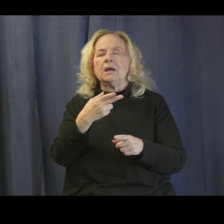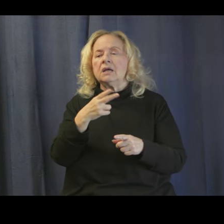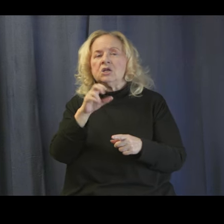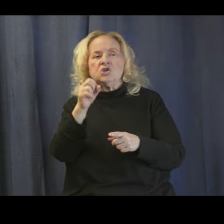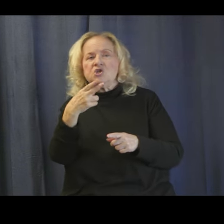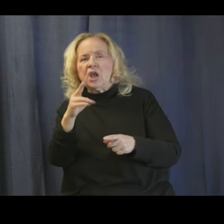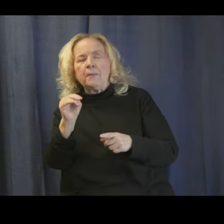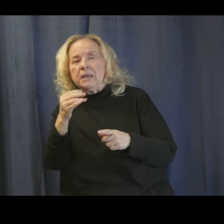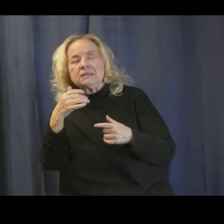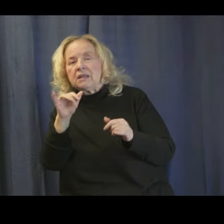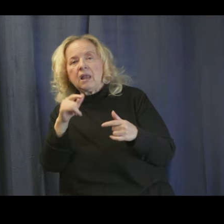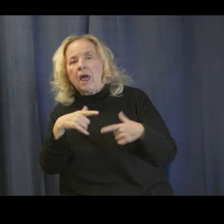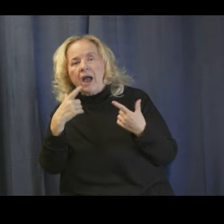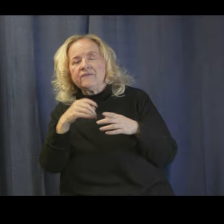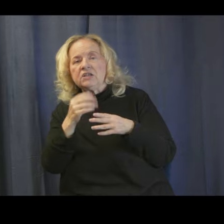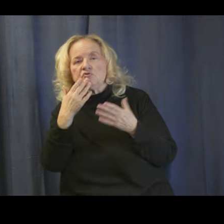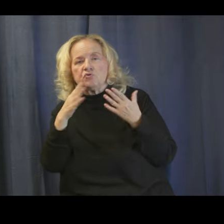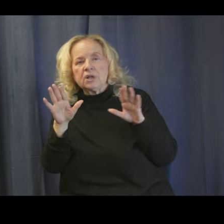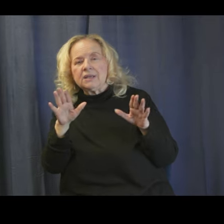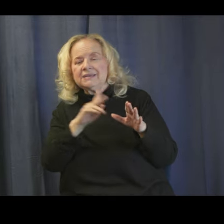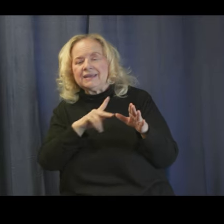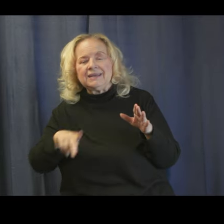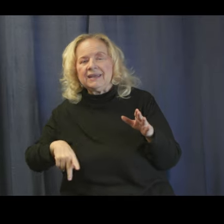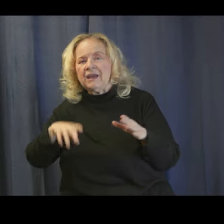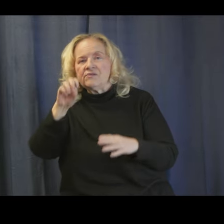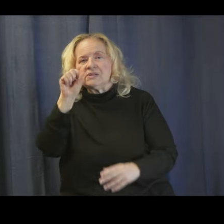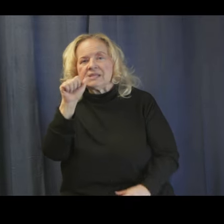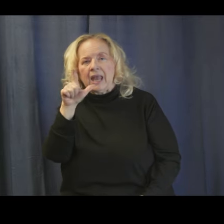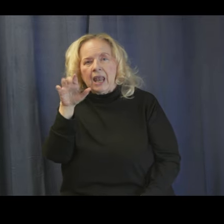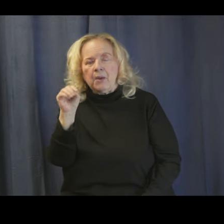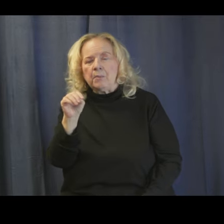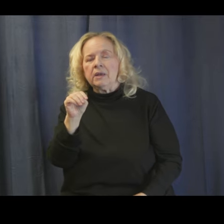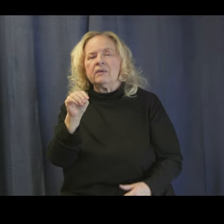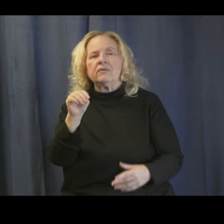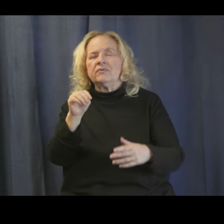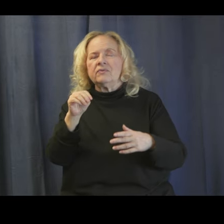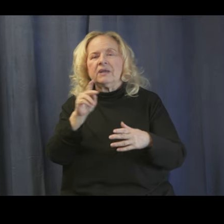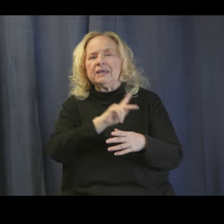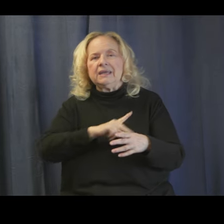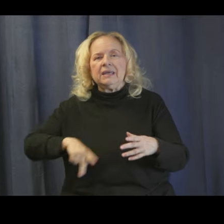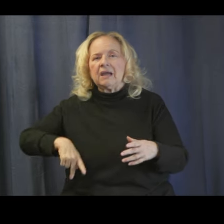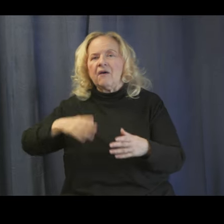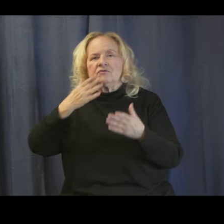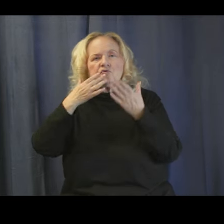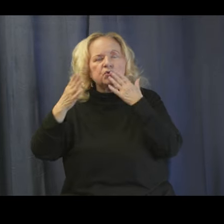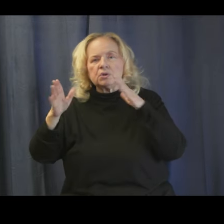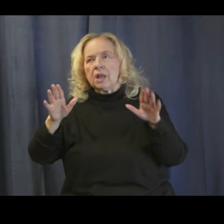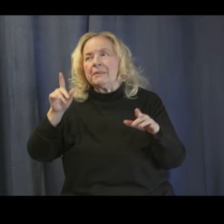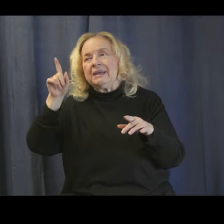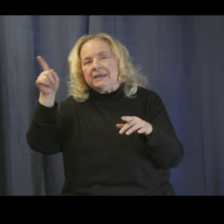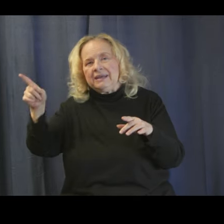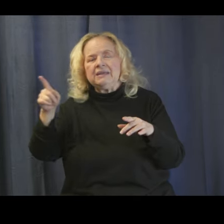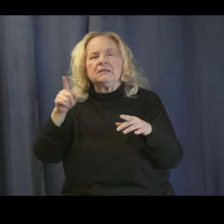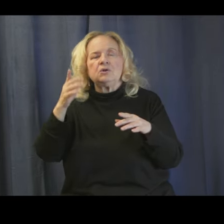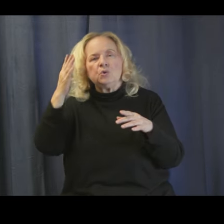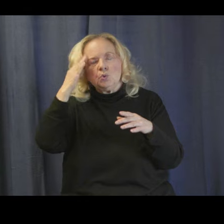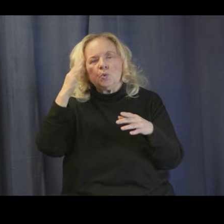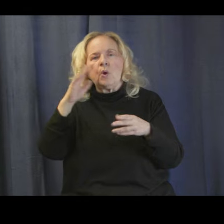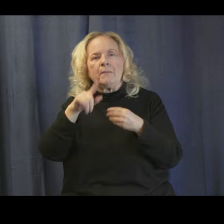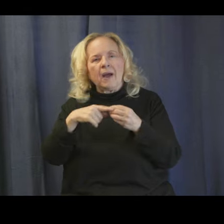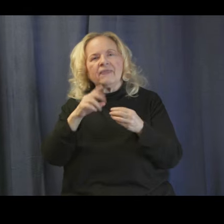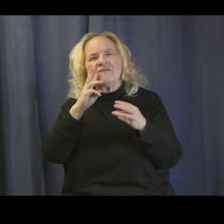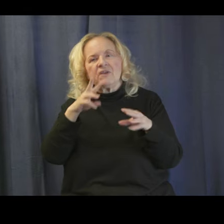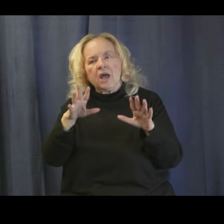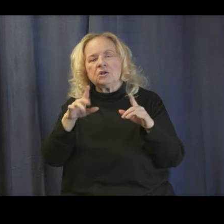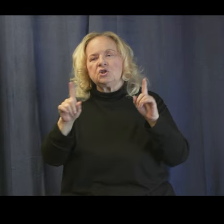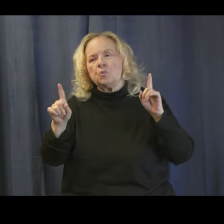Shem is still alive in Jerusalem. He's the king of Salem, the king of Jerusalem. He's the one who knew about